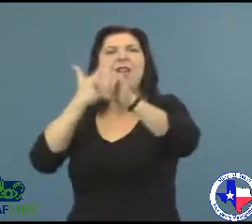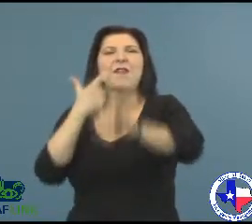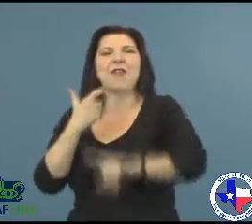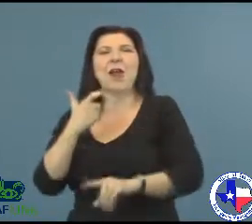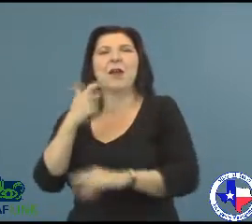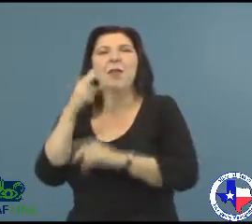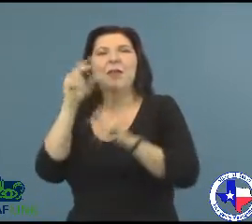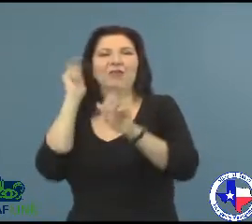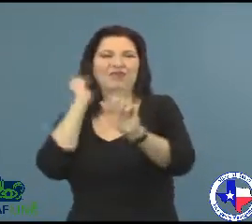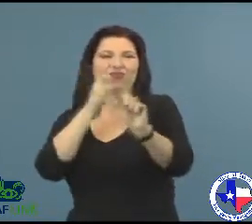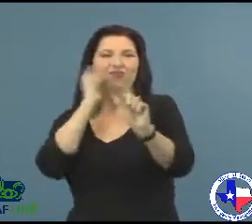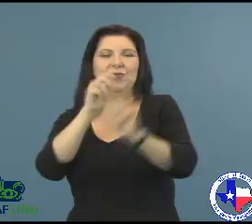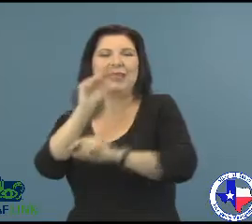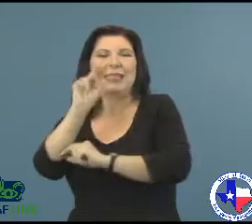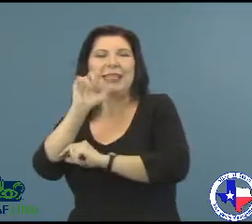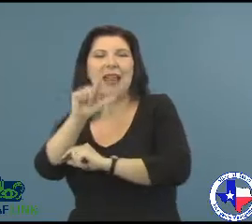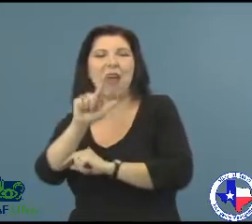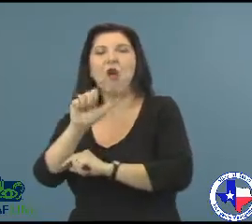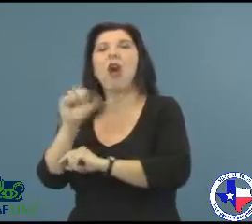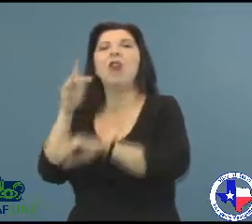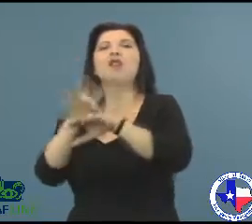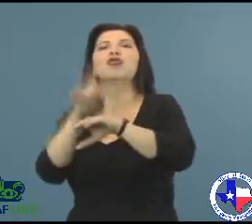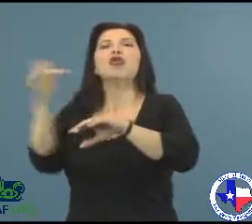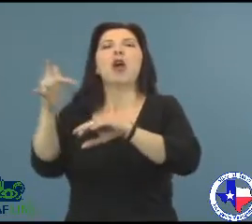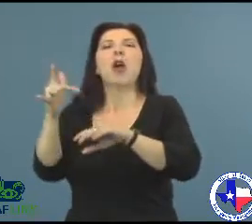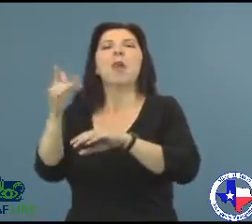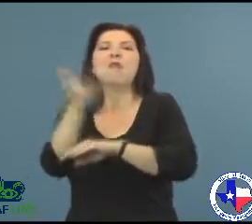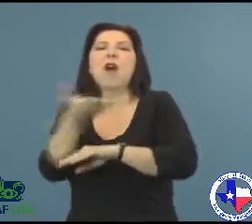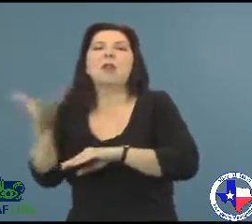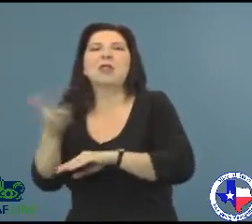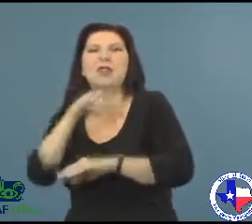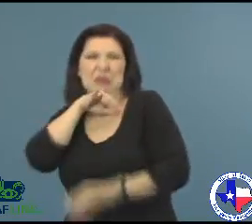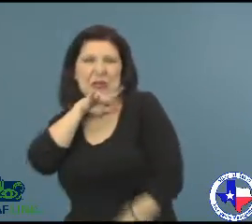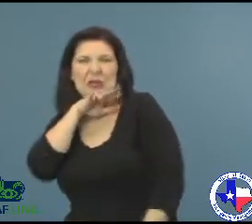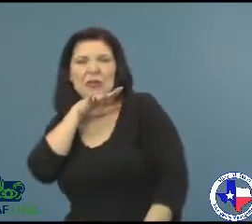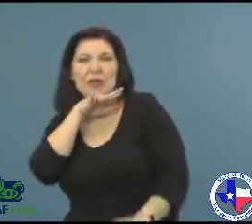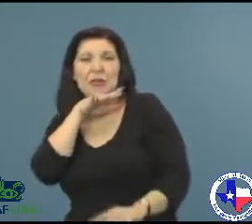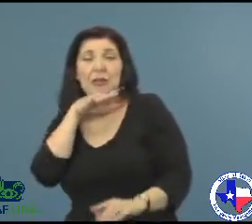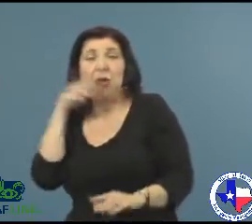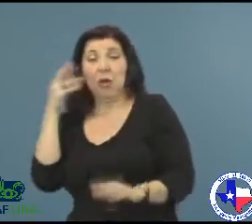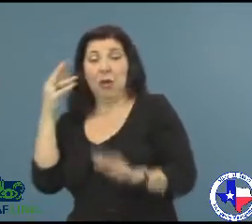cuts from nails and other sharp contaminated objects.